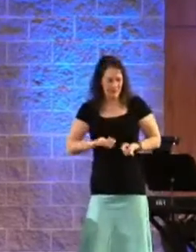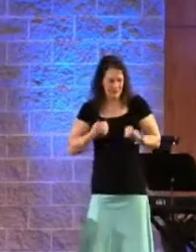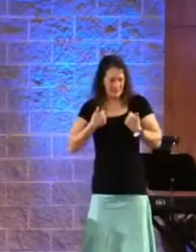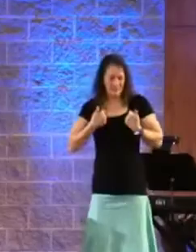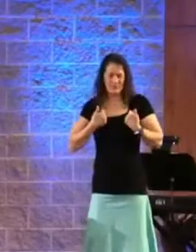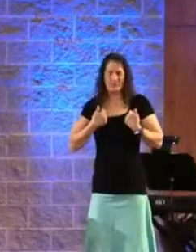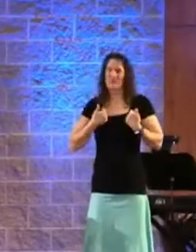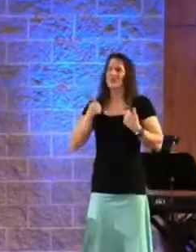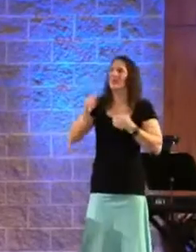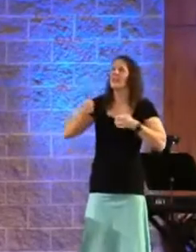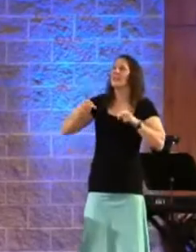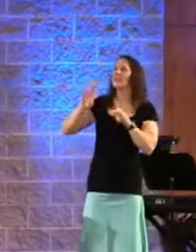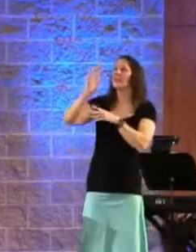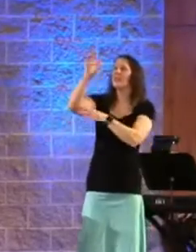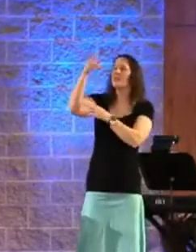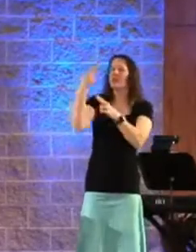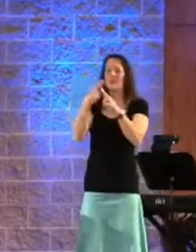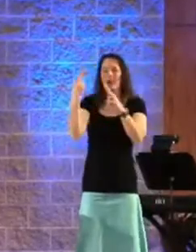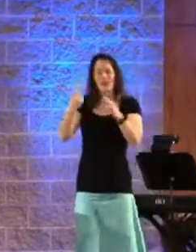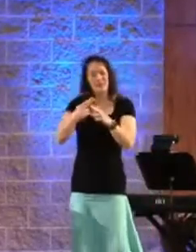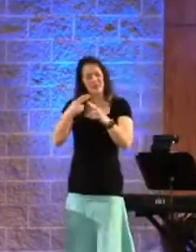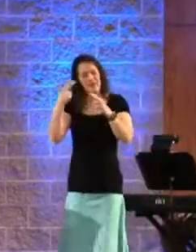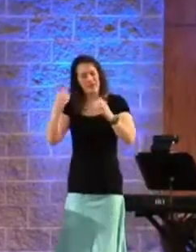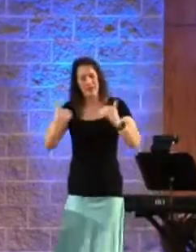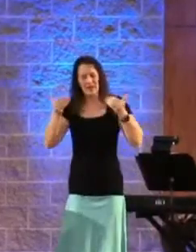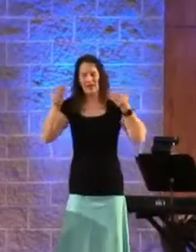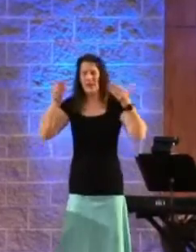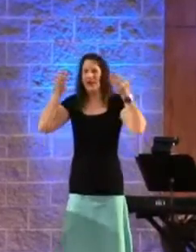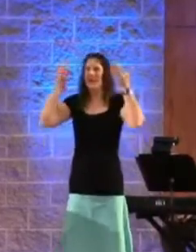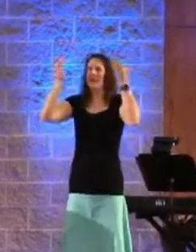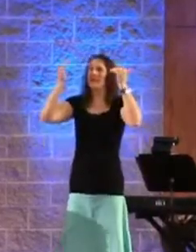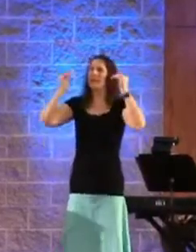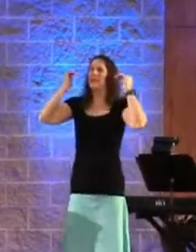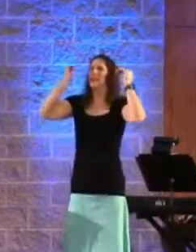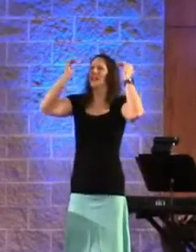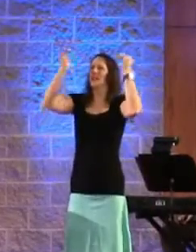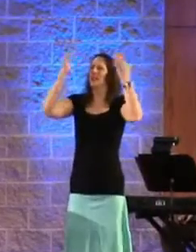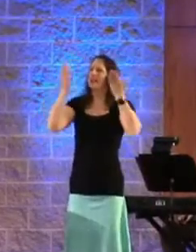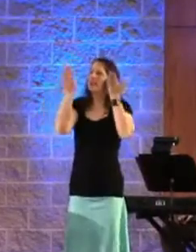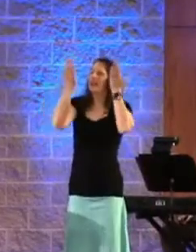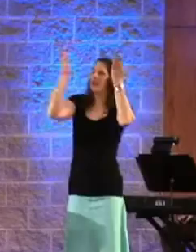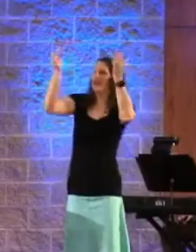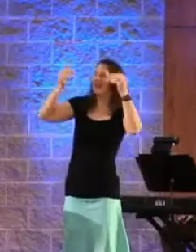higher. Be lifted higher. Be lifted higher.